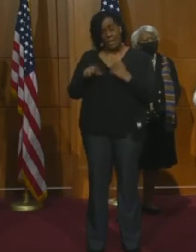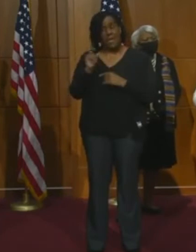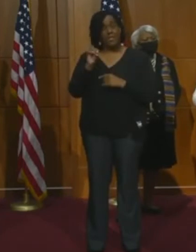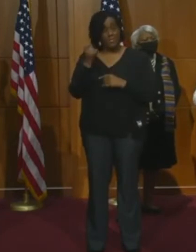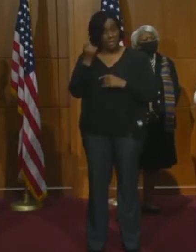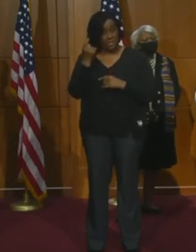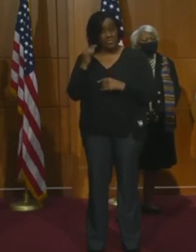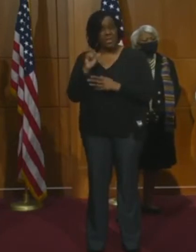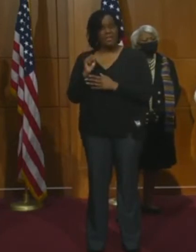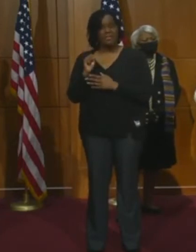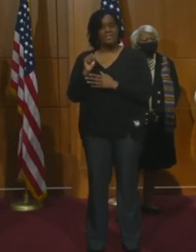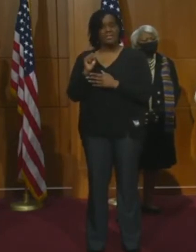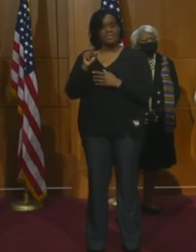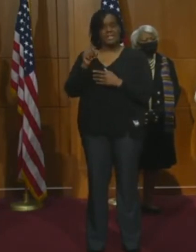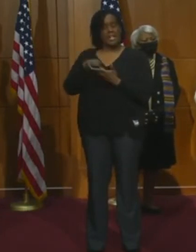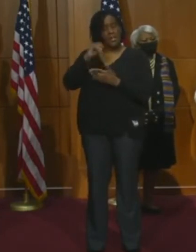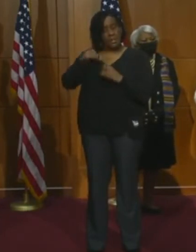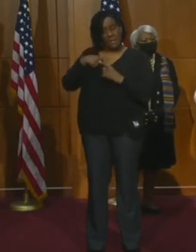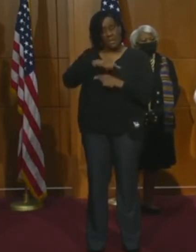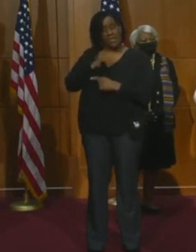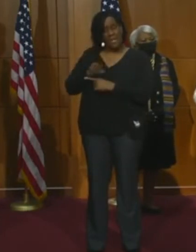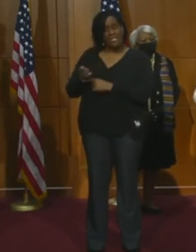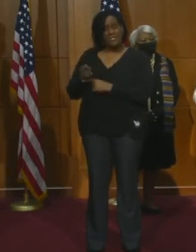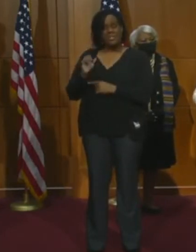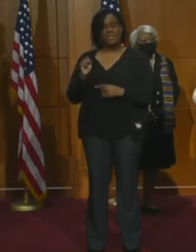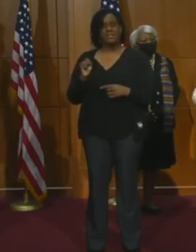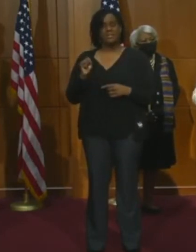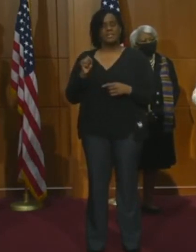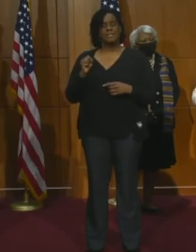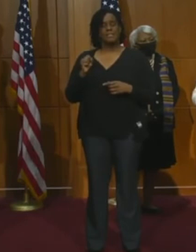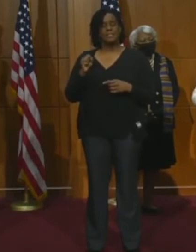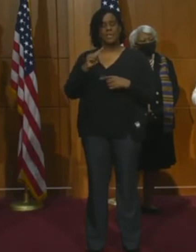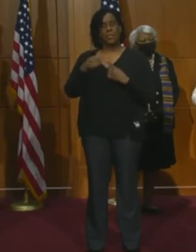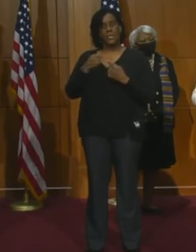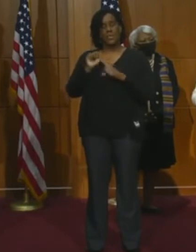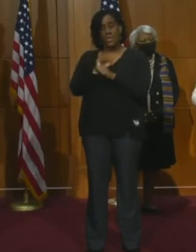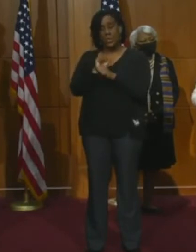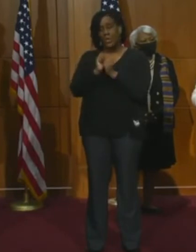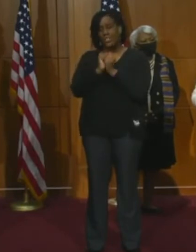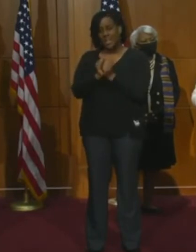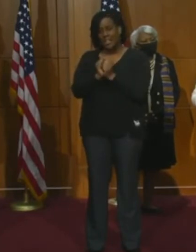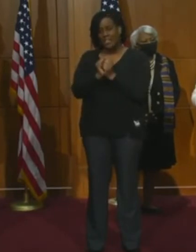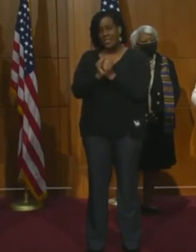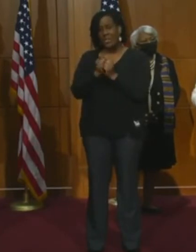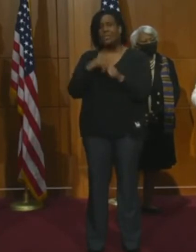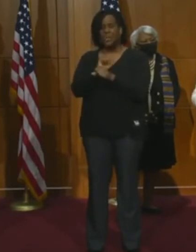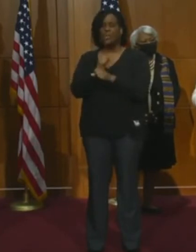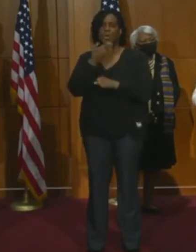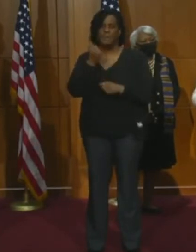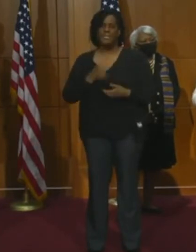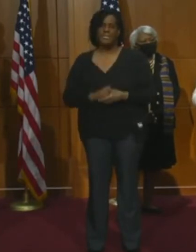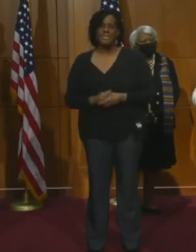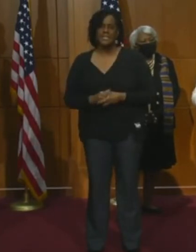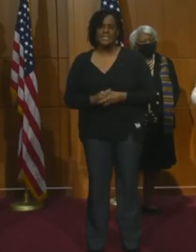understand in learning about our history is that we work best when we work together. This is